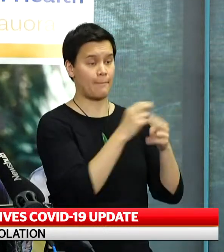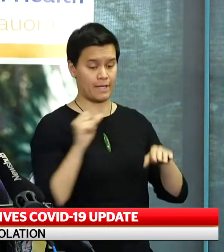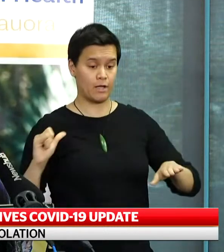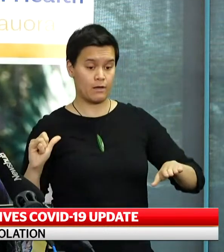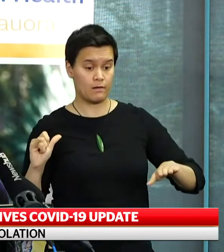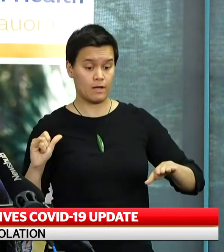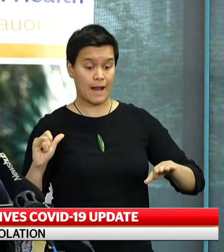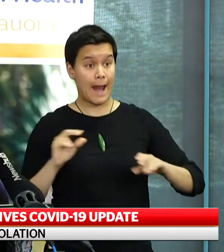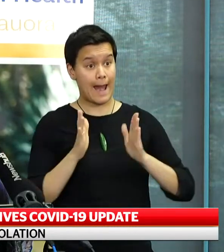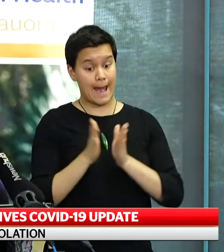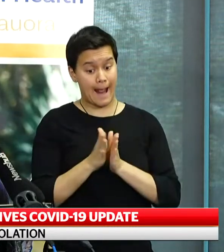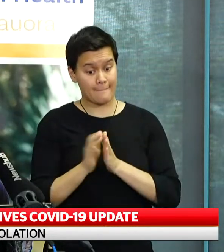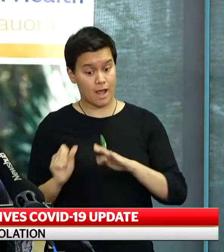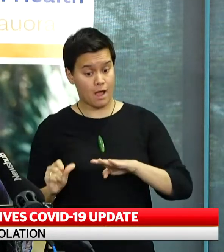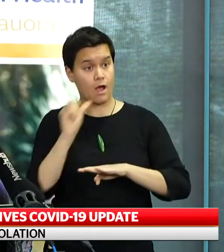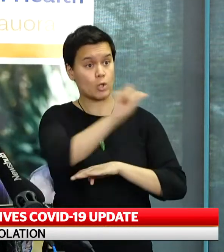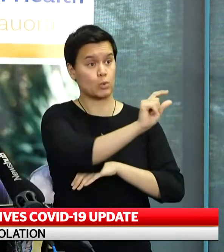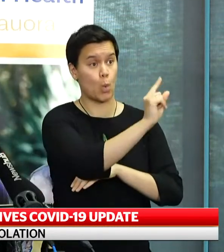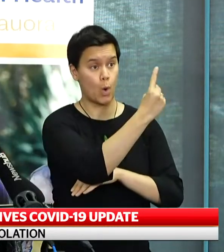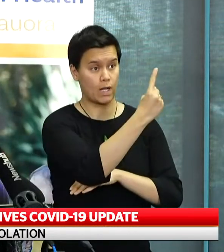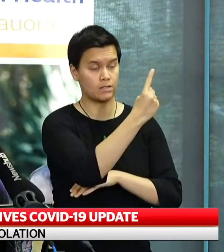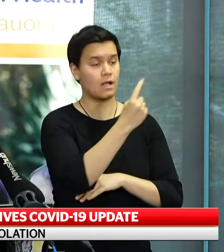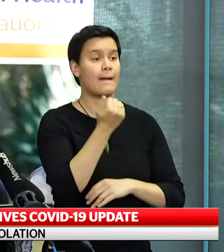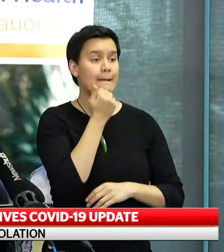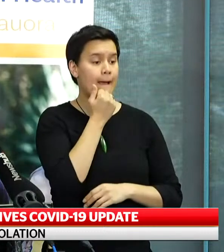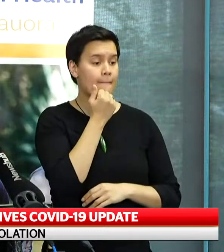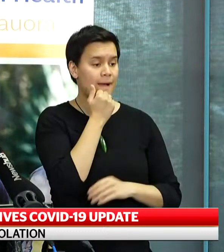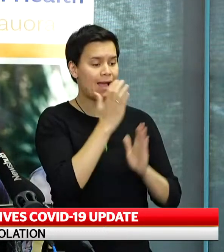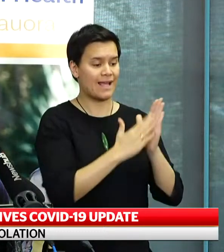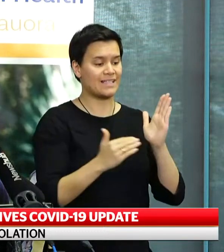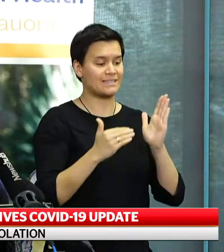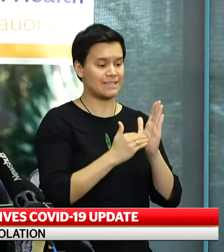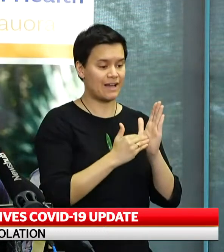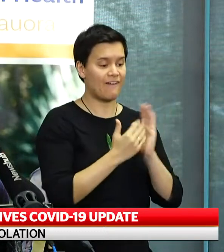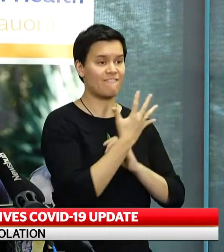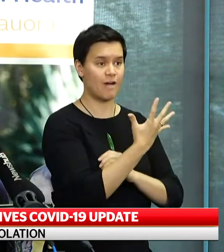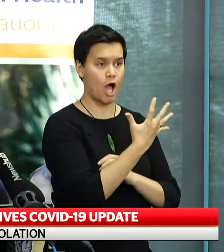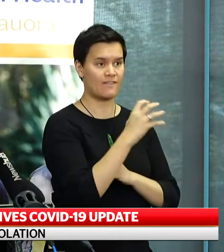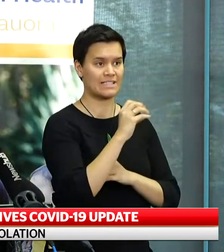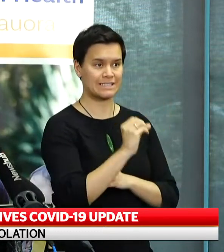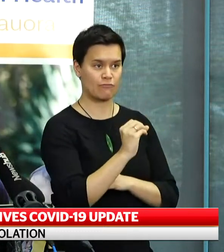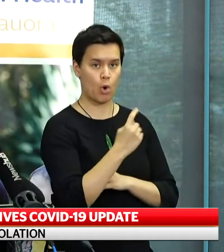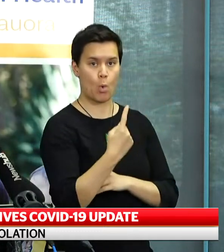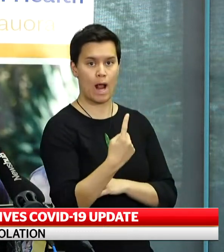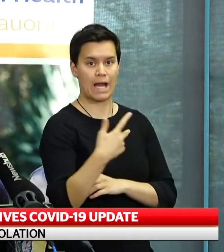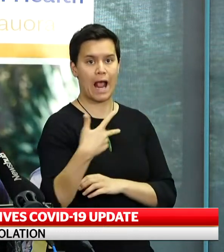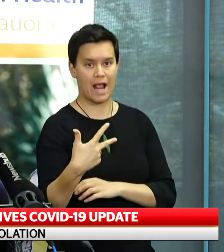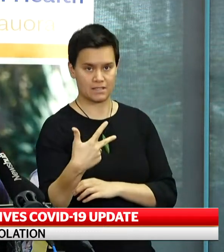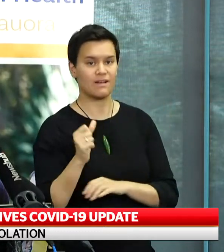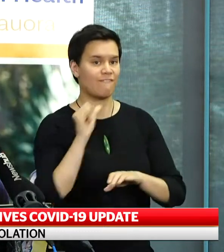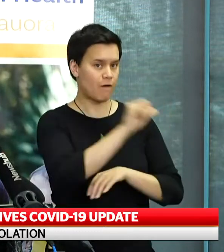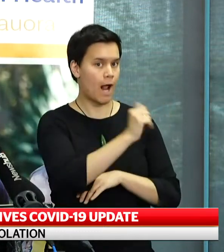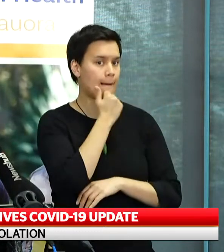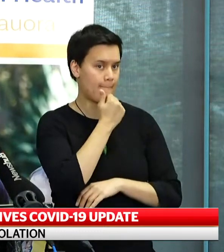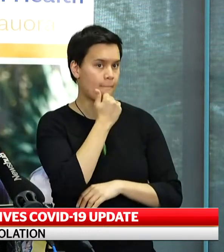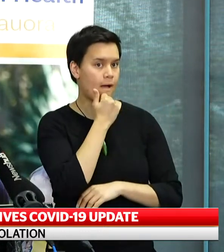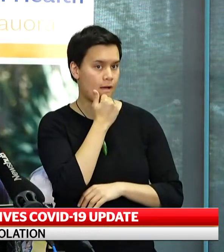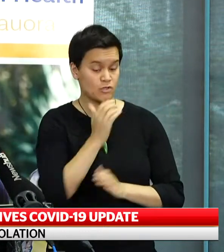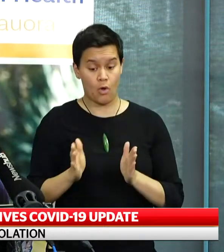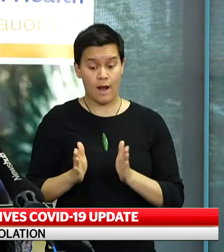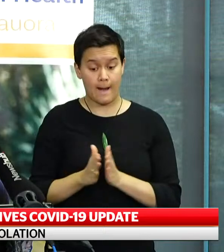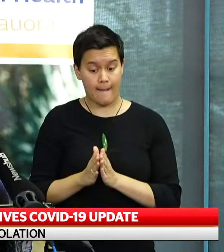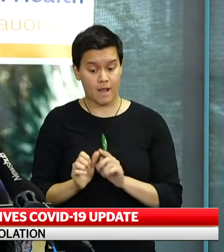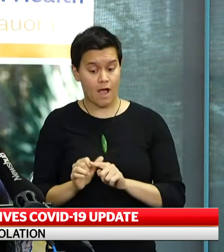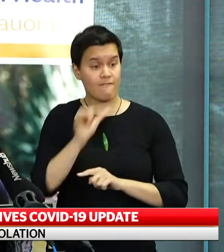from Napier to Auckland on Air New Zealand flight NZ5018, and anyone on that same